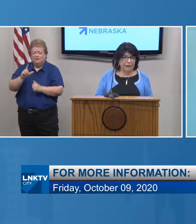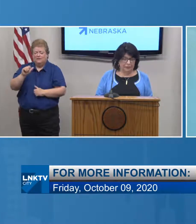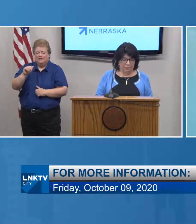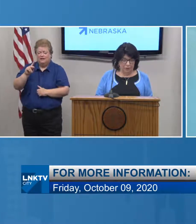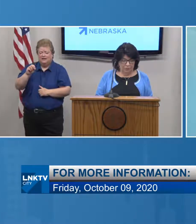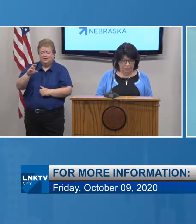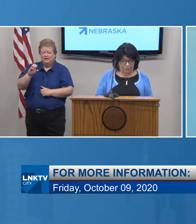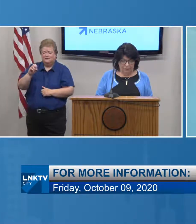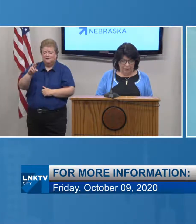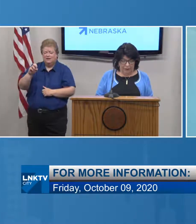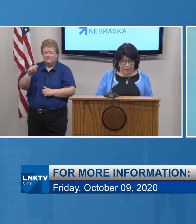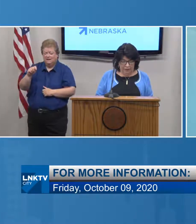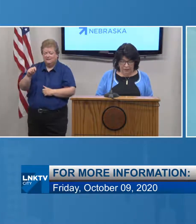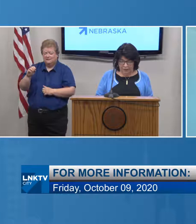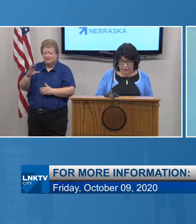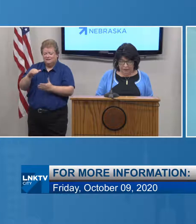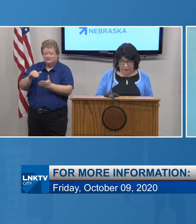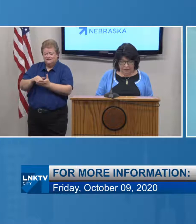Ag Expo.